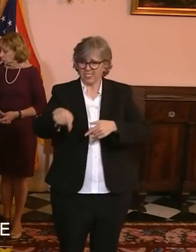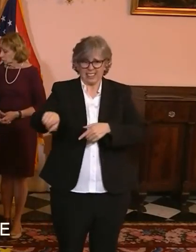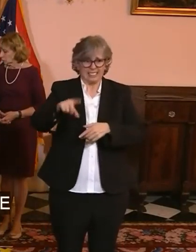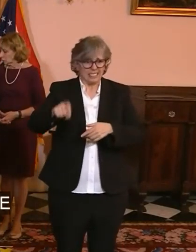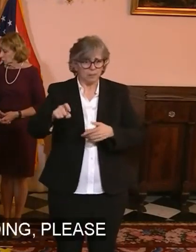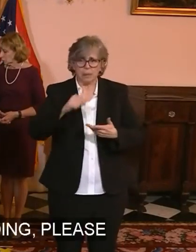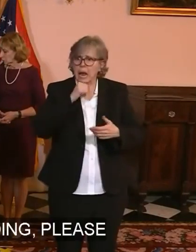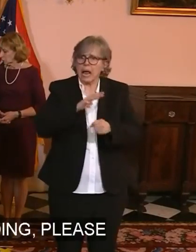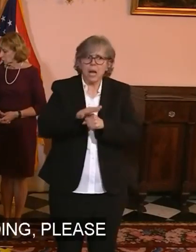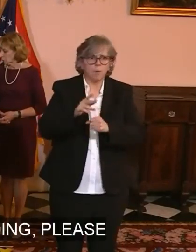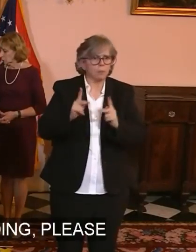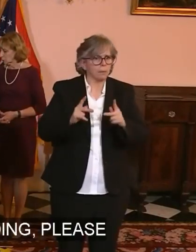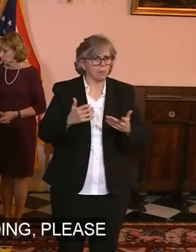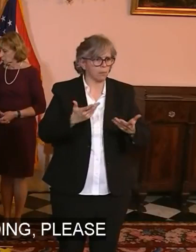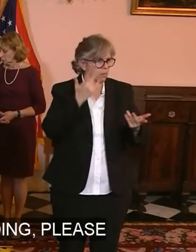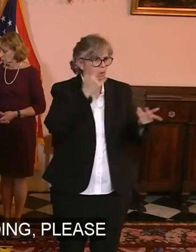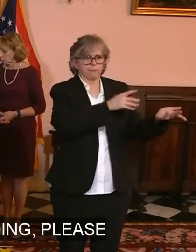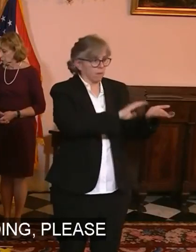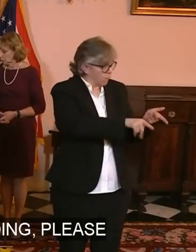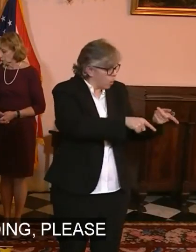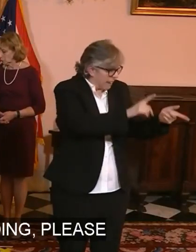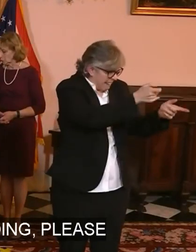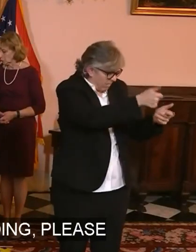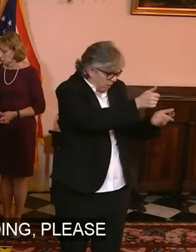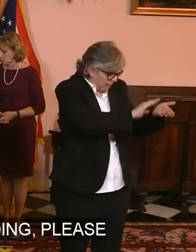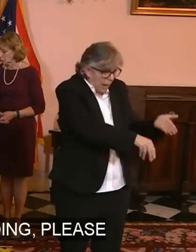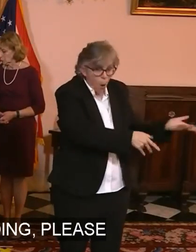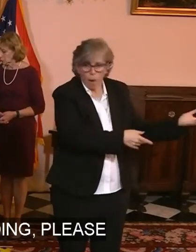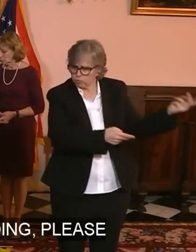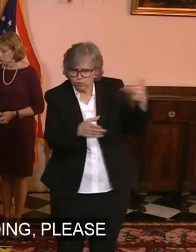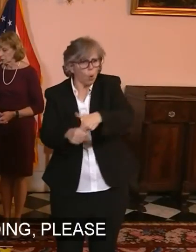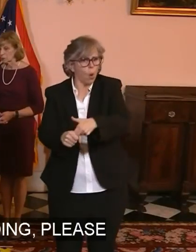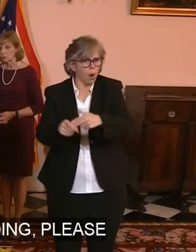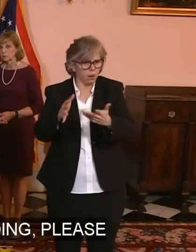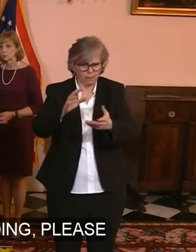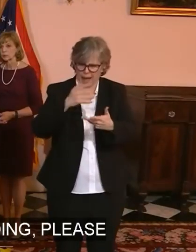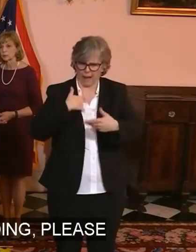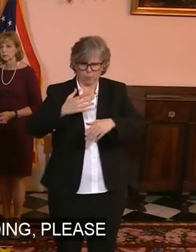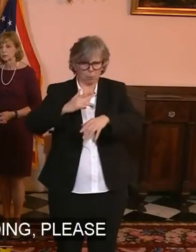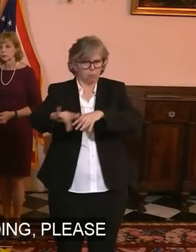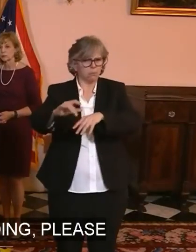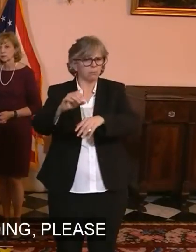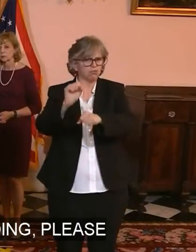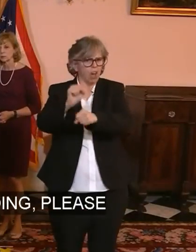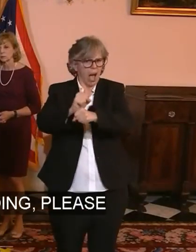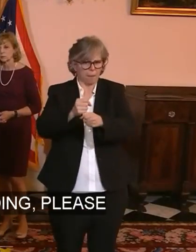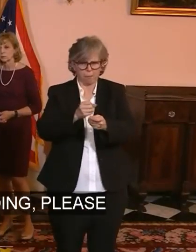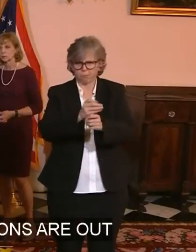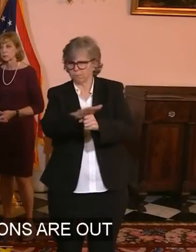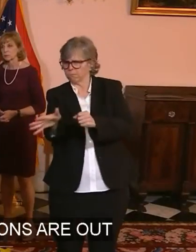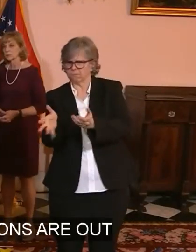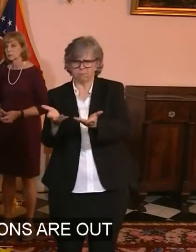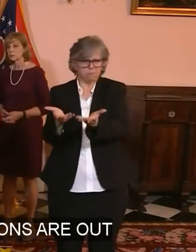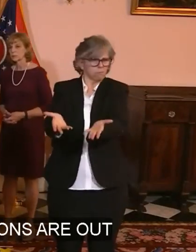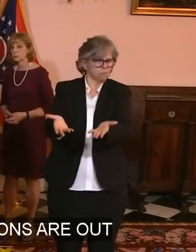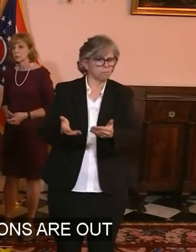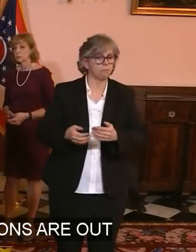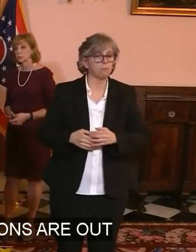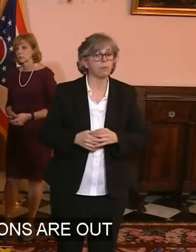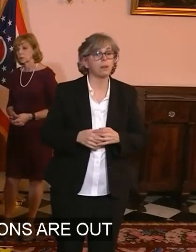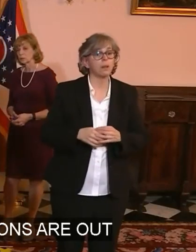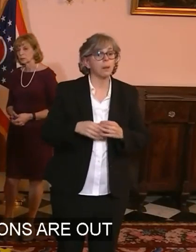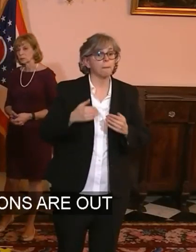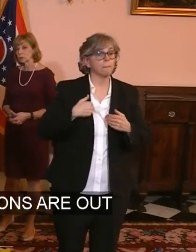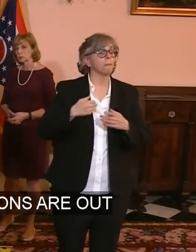that you know that those options are out there and available too. I want to conclude with